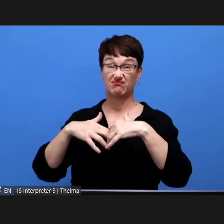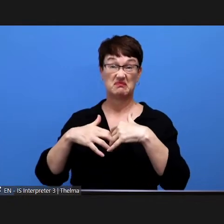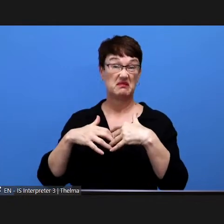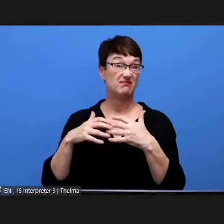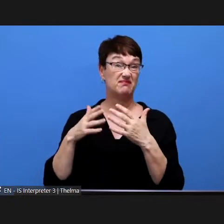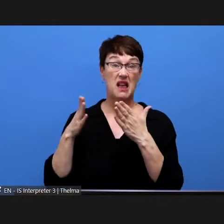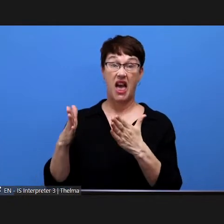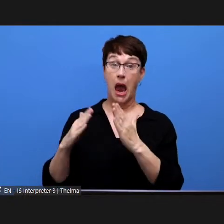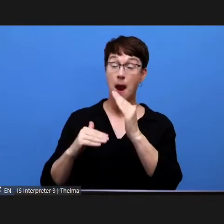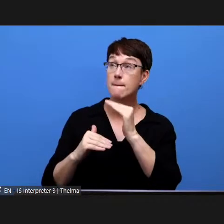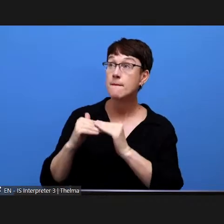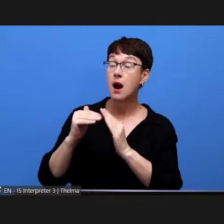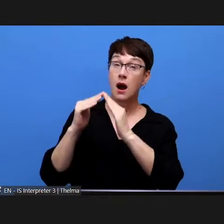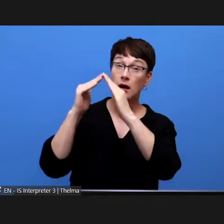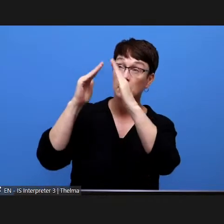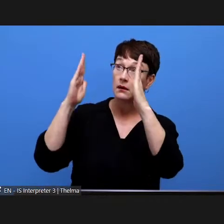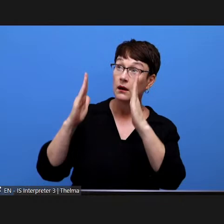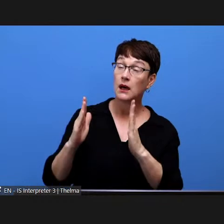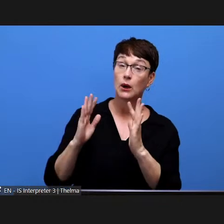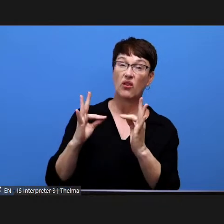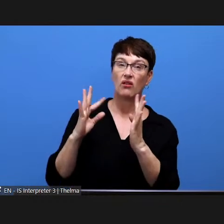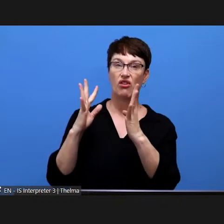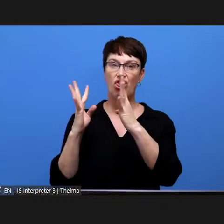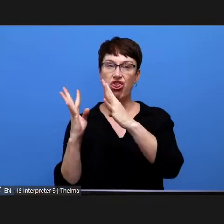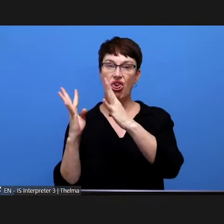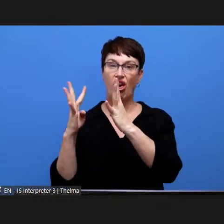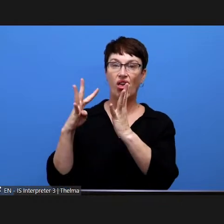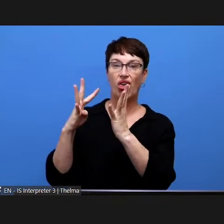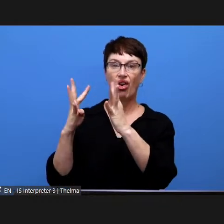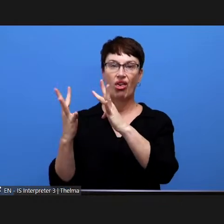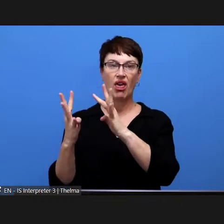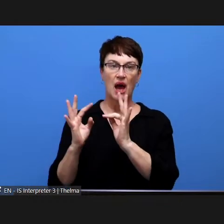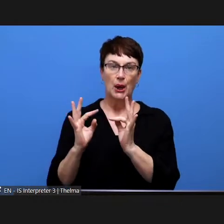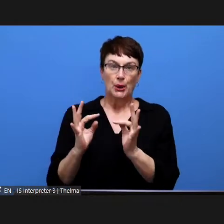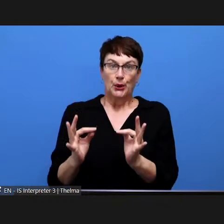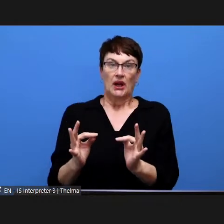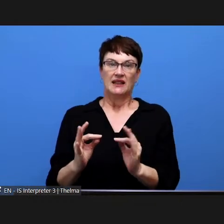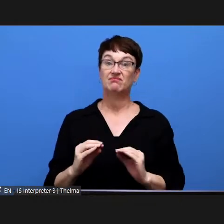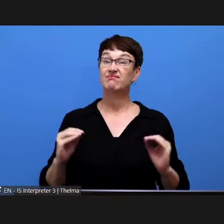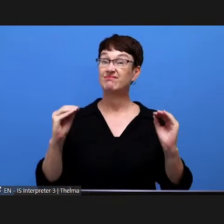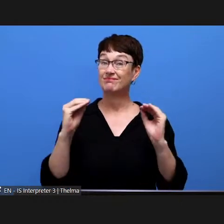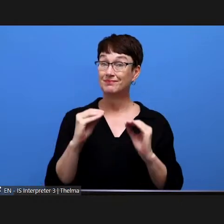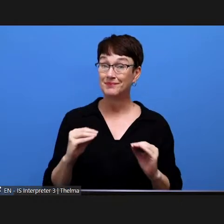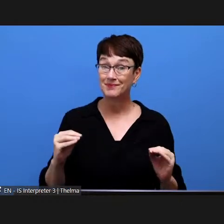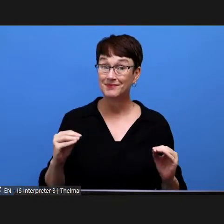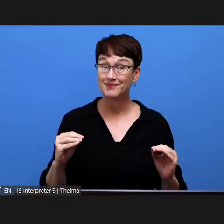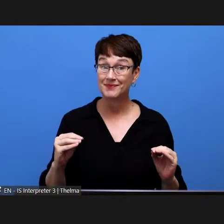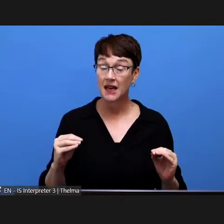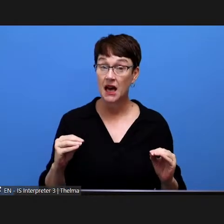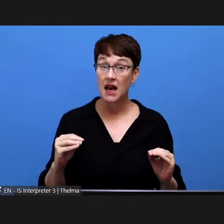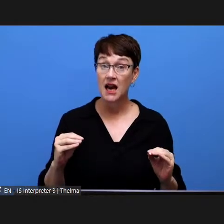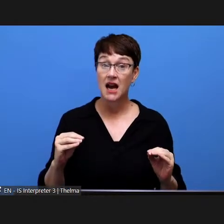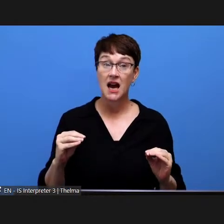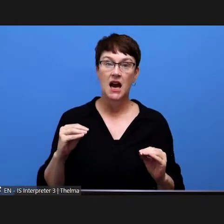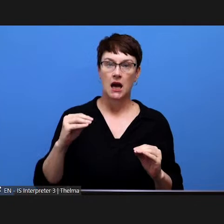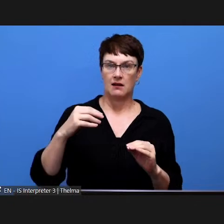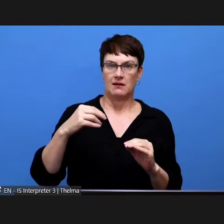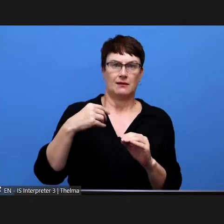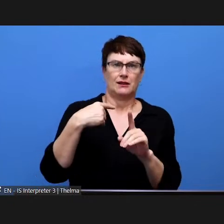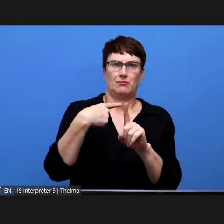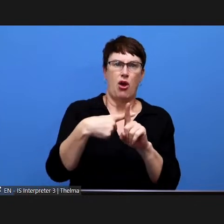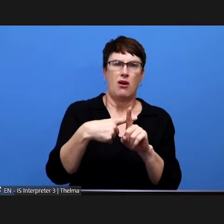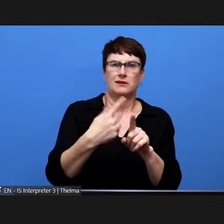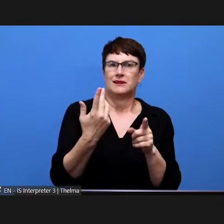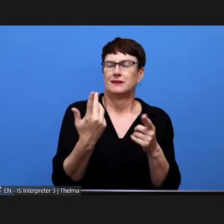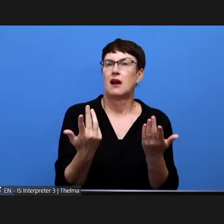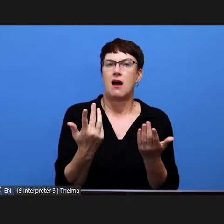reckless localization or urbanization that is taking place? So there is a need for us to change the approach with which